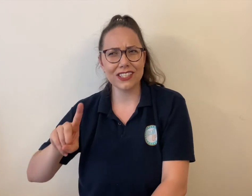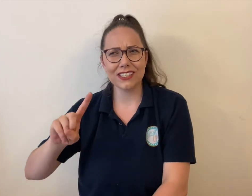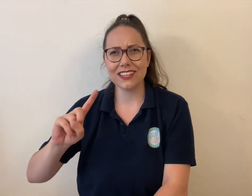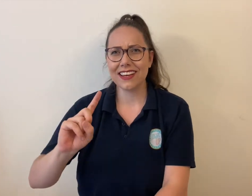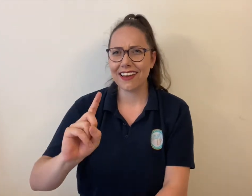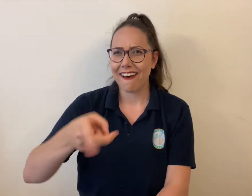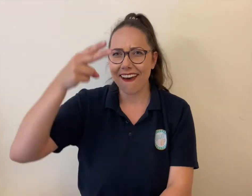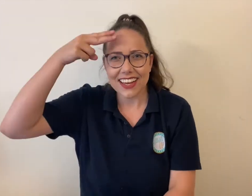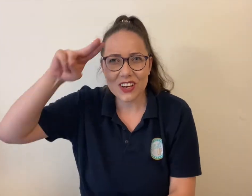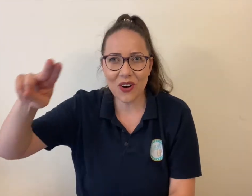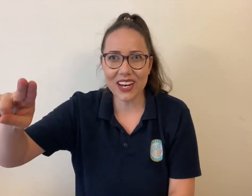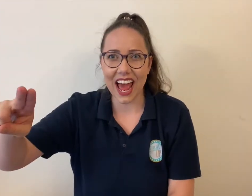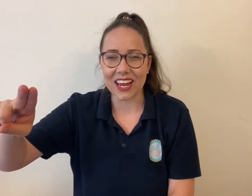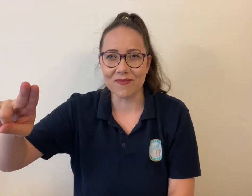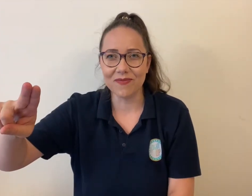What's your name?